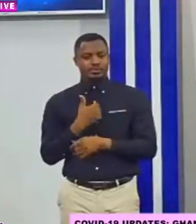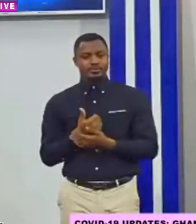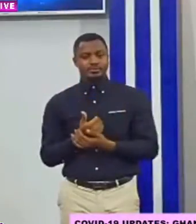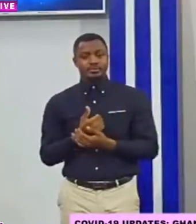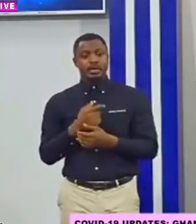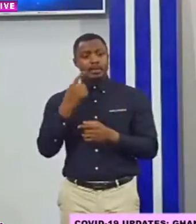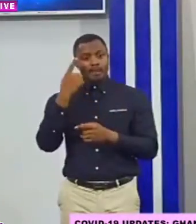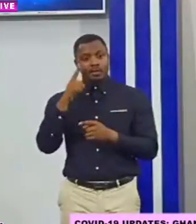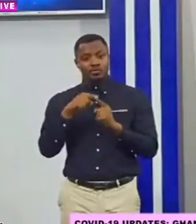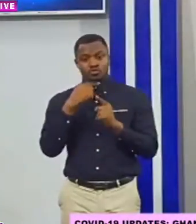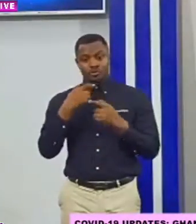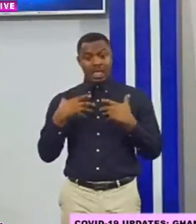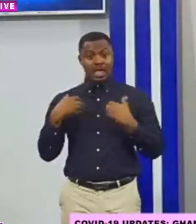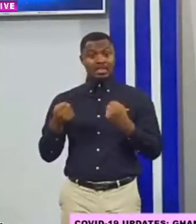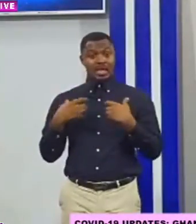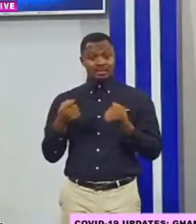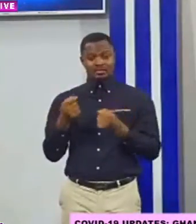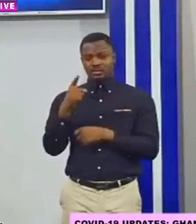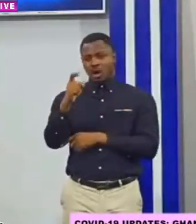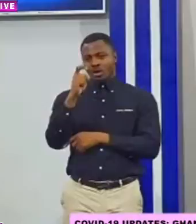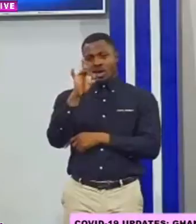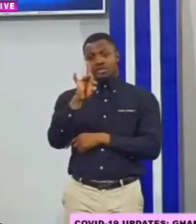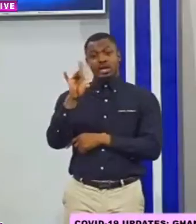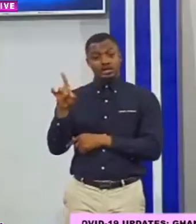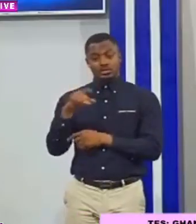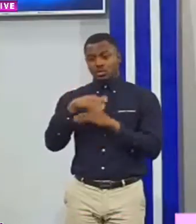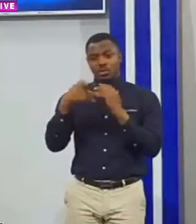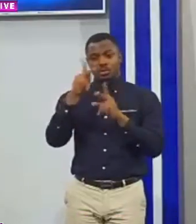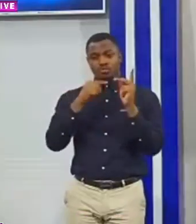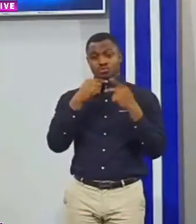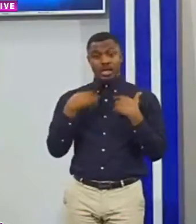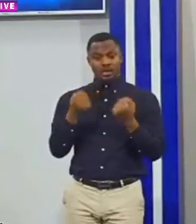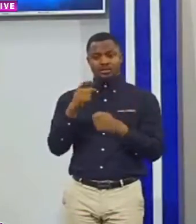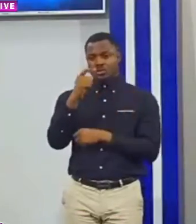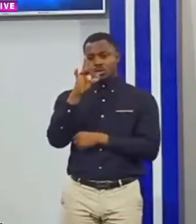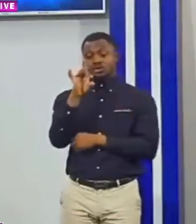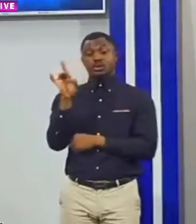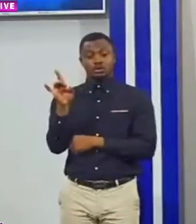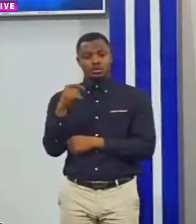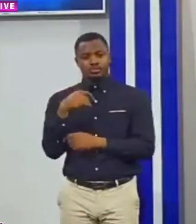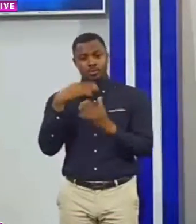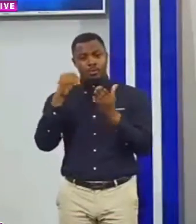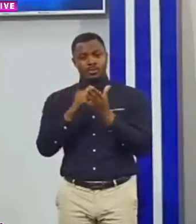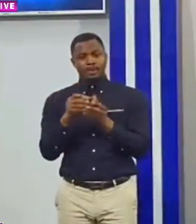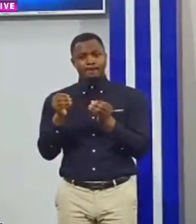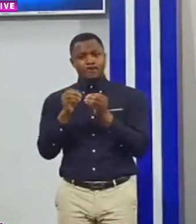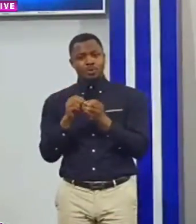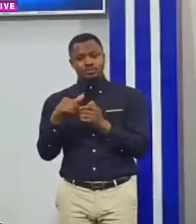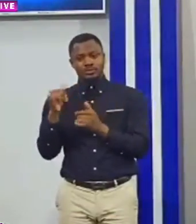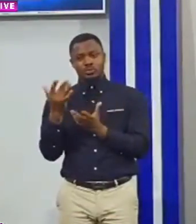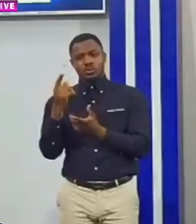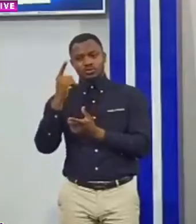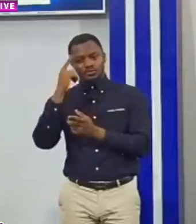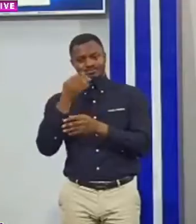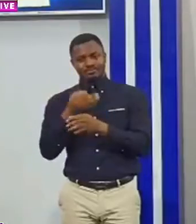For recoveries, we have recorded 188 of all these people have recovered. And we are hoping that there are more waiting for